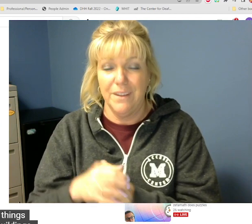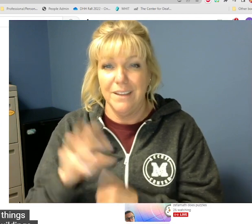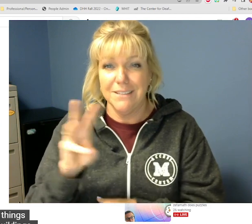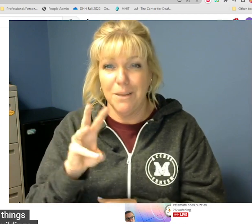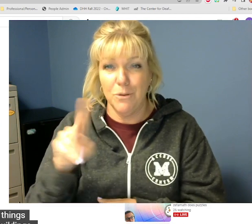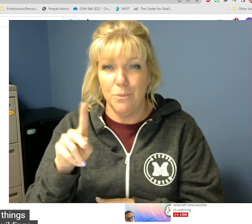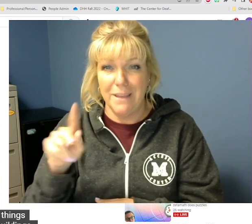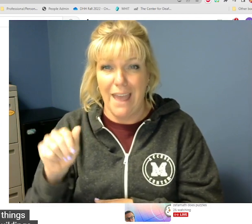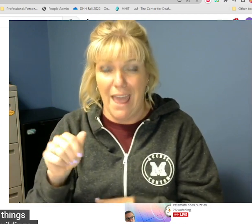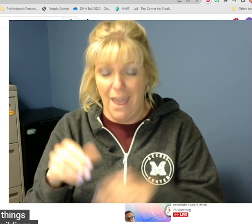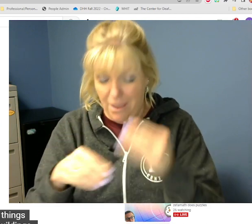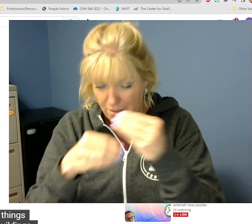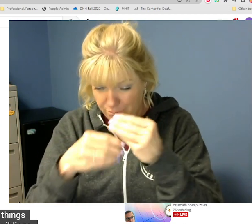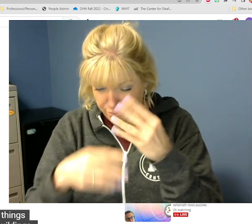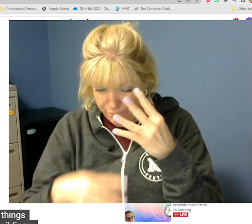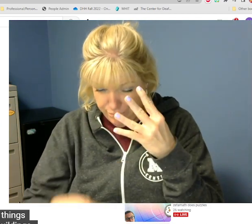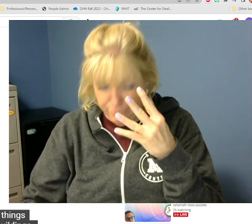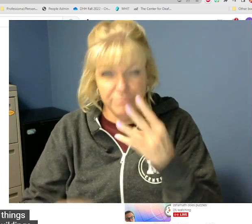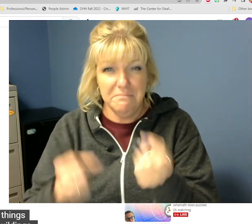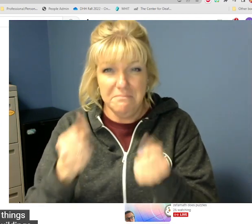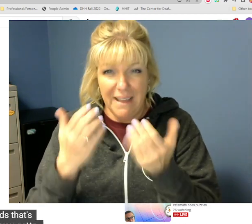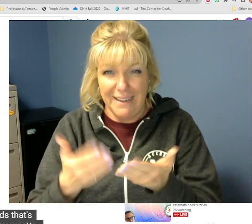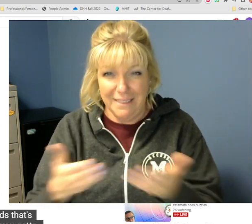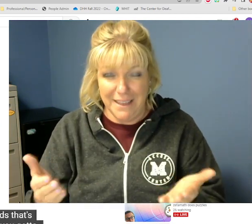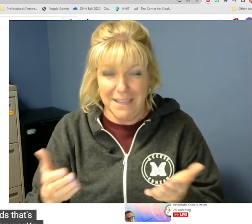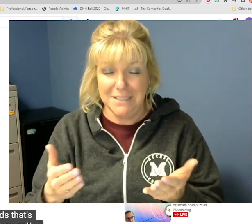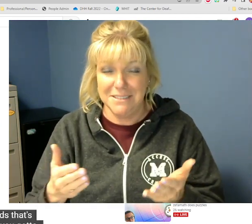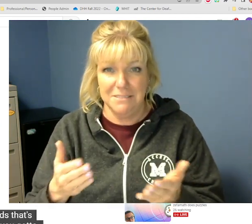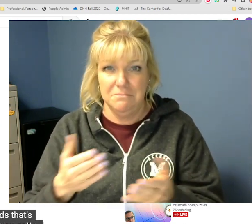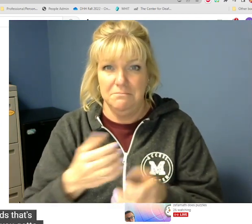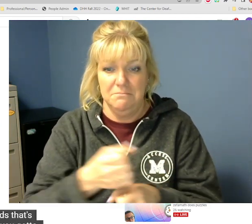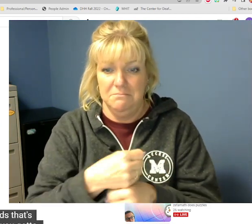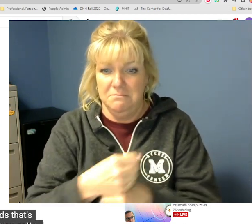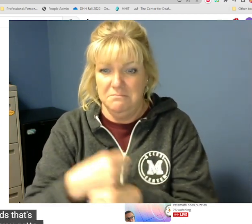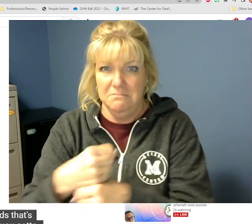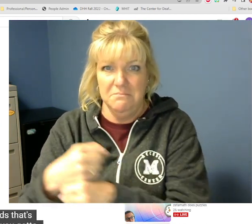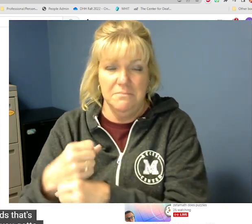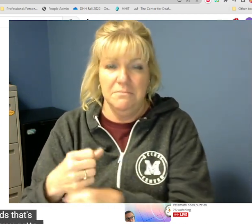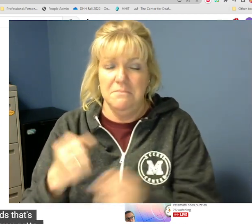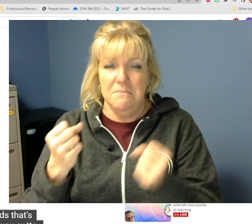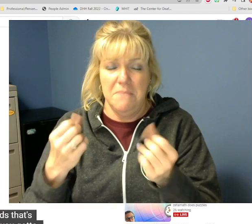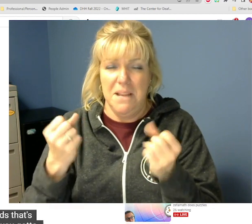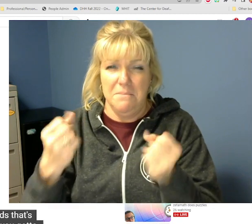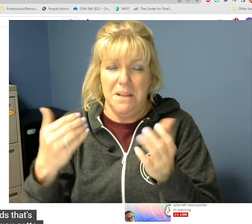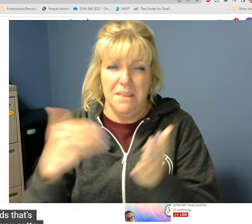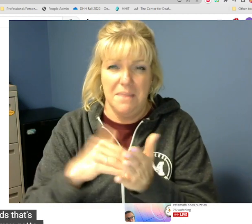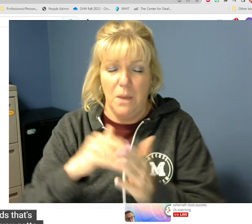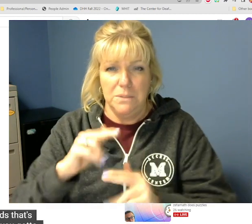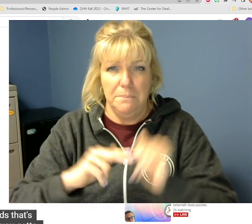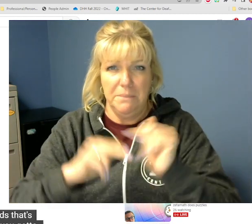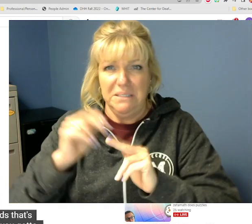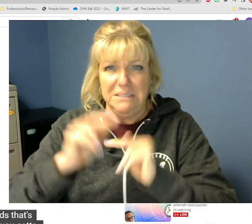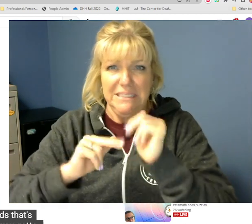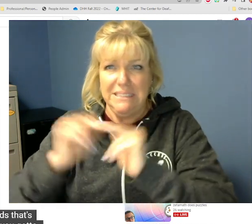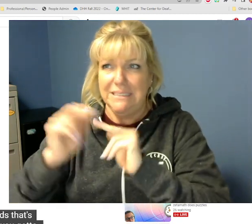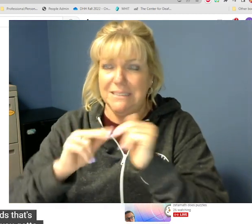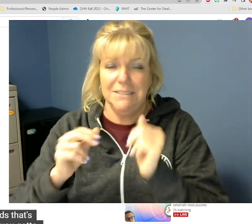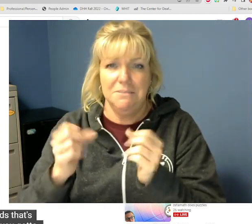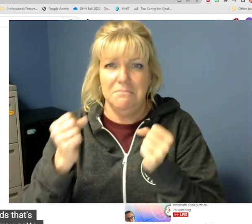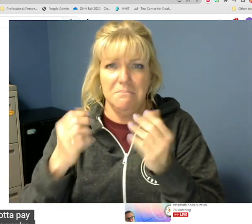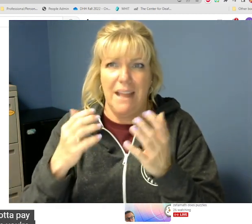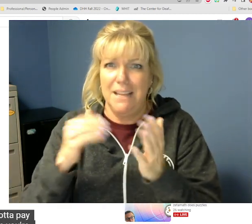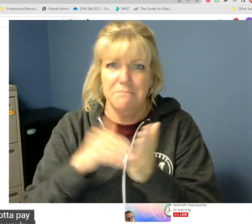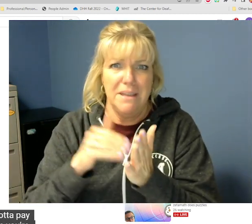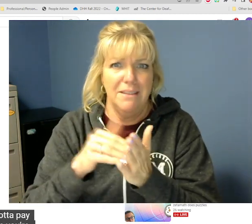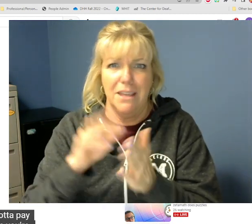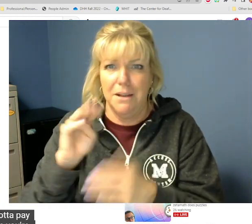those things that are created, tens of thousands of buildings, hundreds of thousands of miles of roads. That's spending money. You got